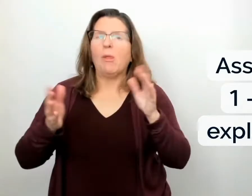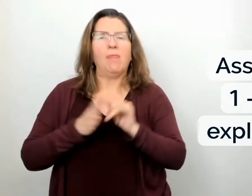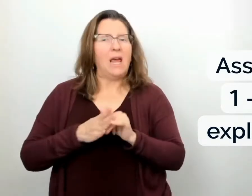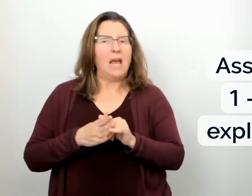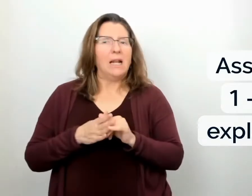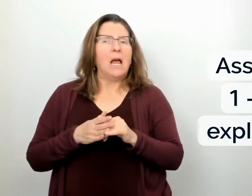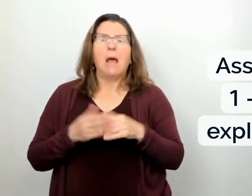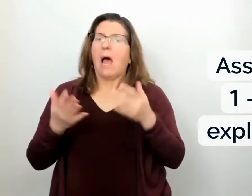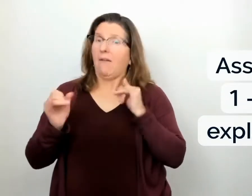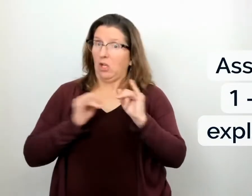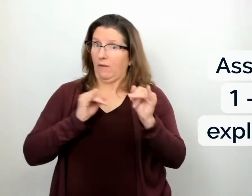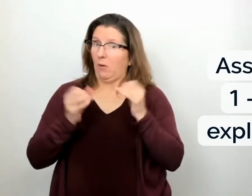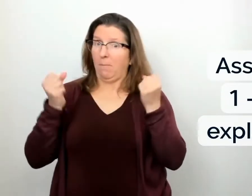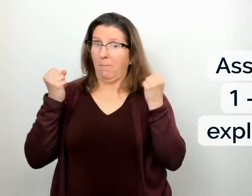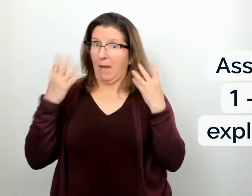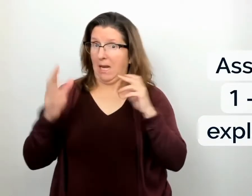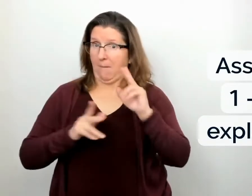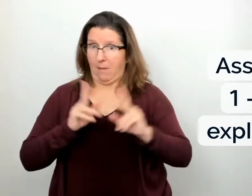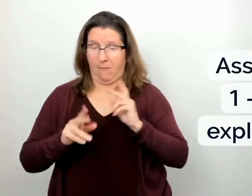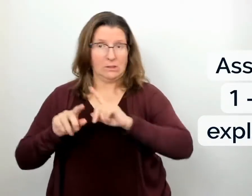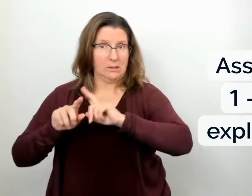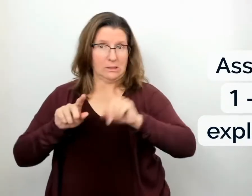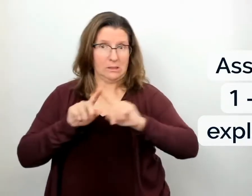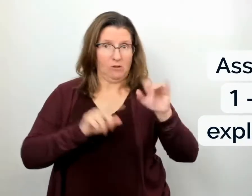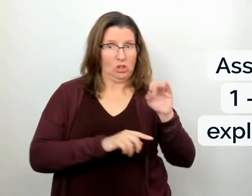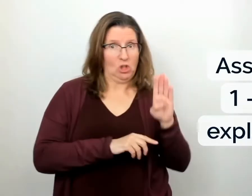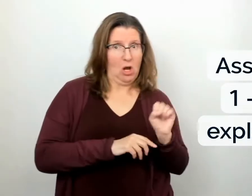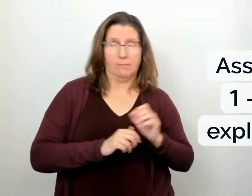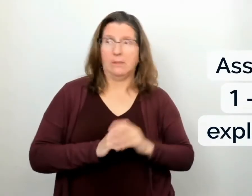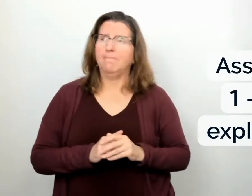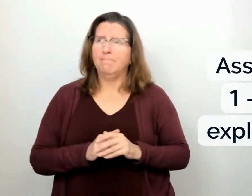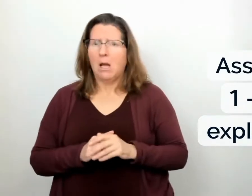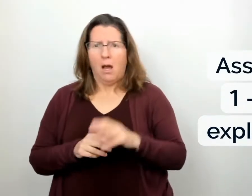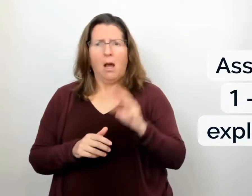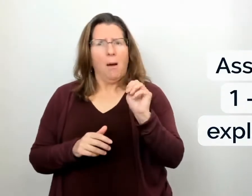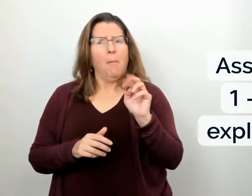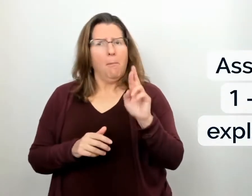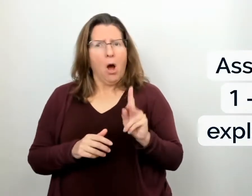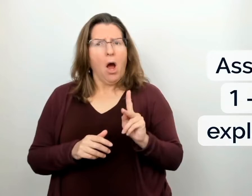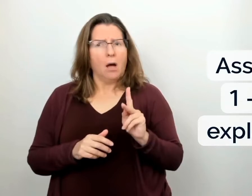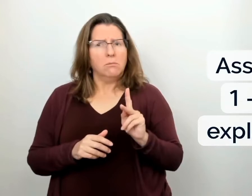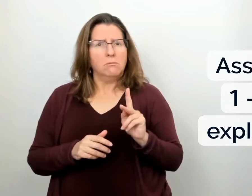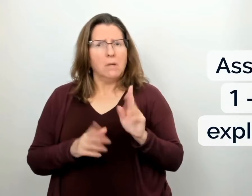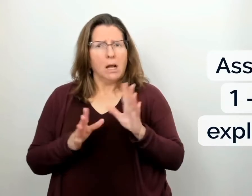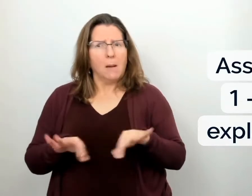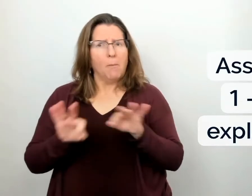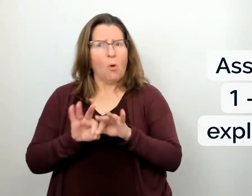I have interviewed many different people for all sorts of positions. Marks have value,